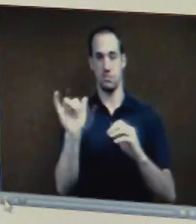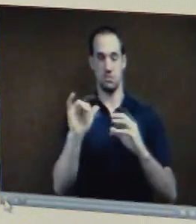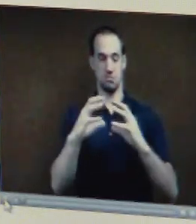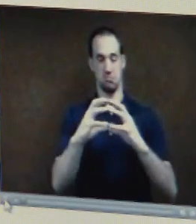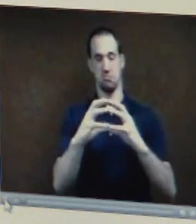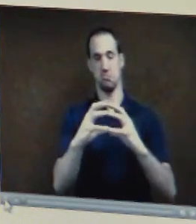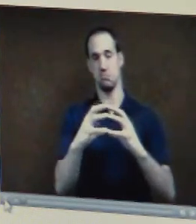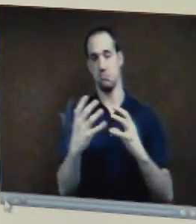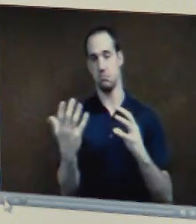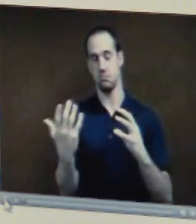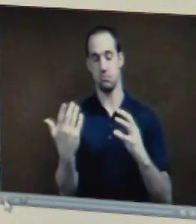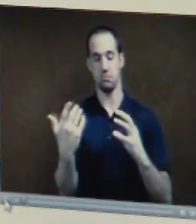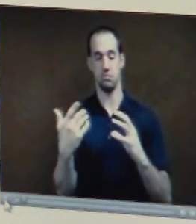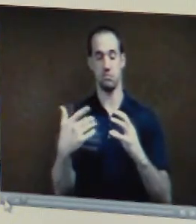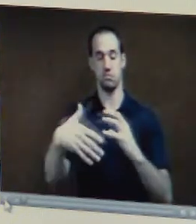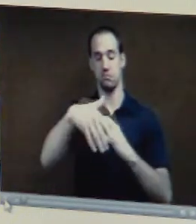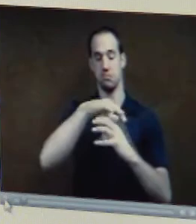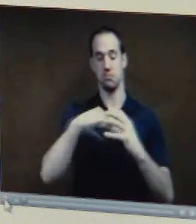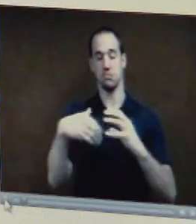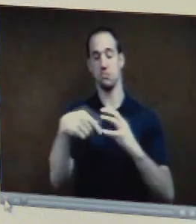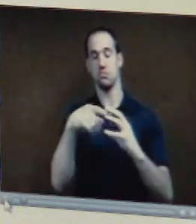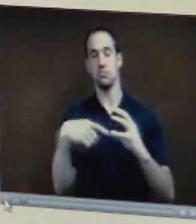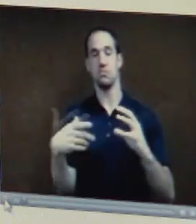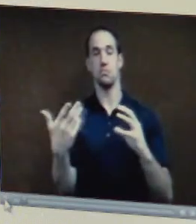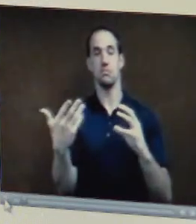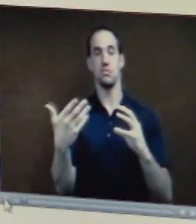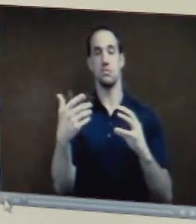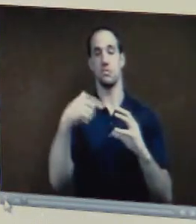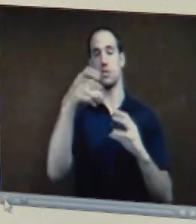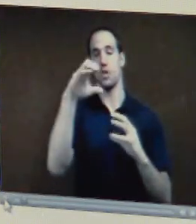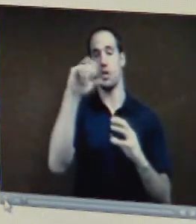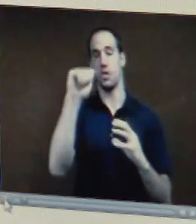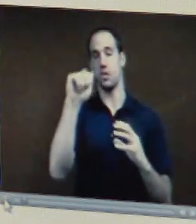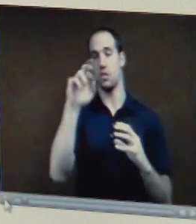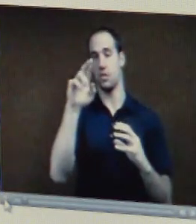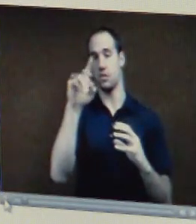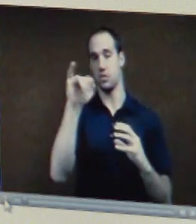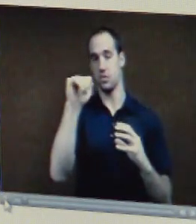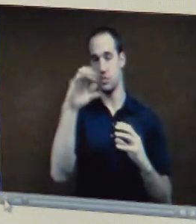Now the heart is, it's about the size of a baseball,